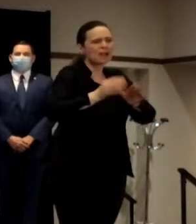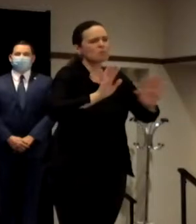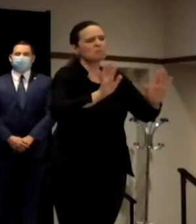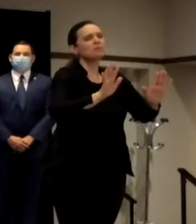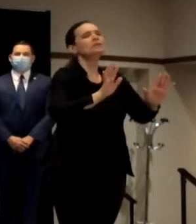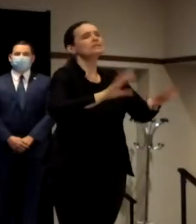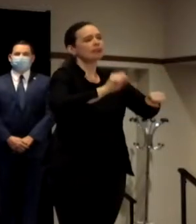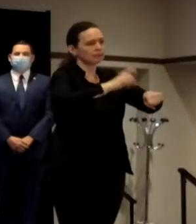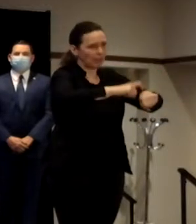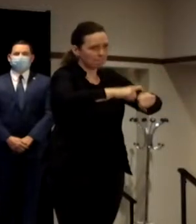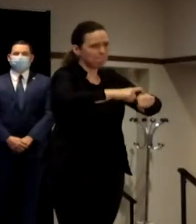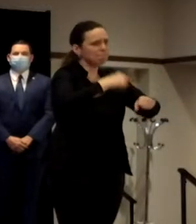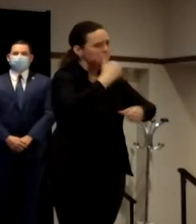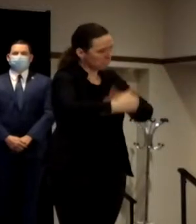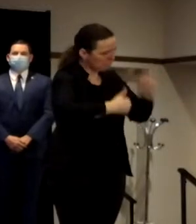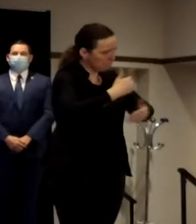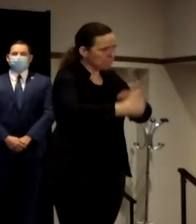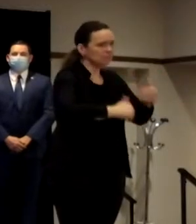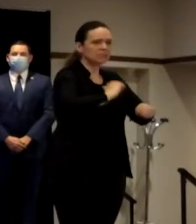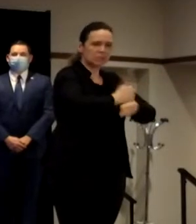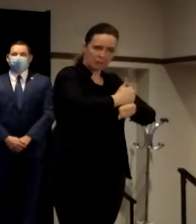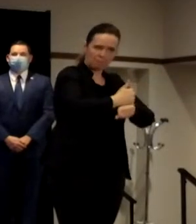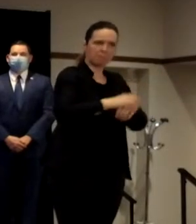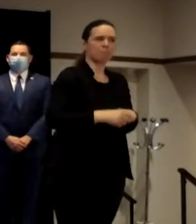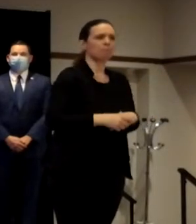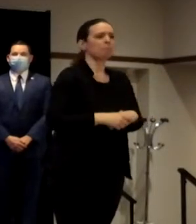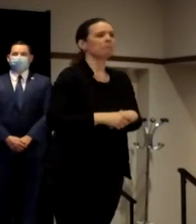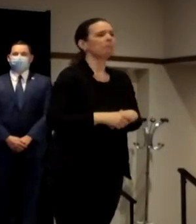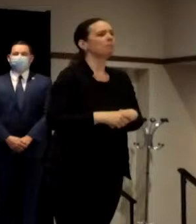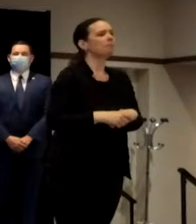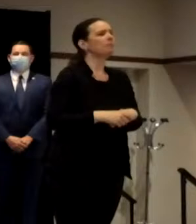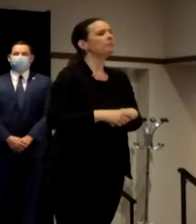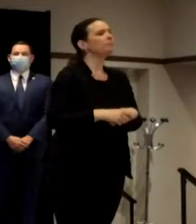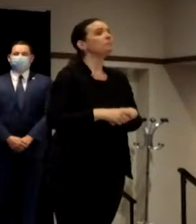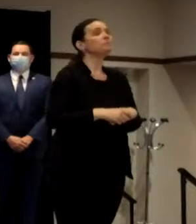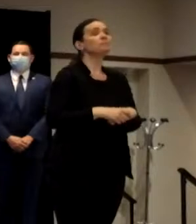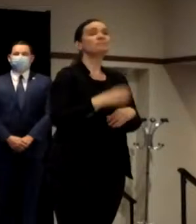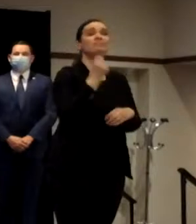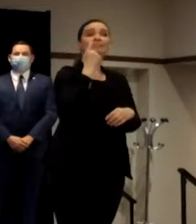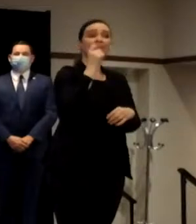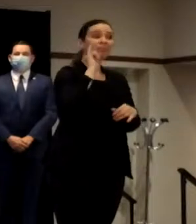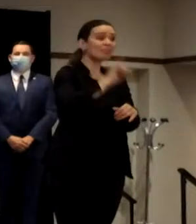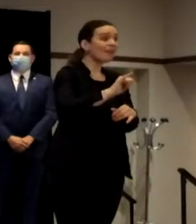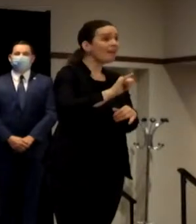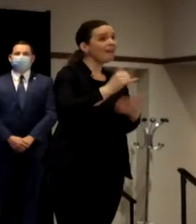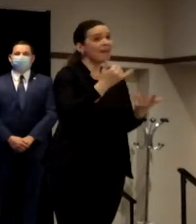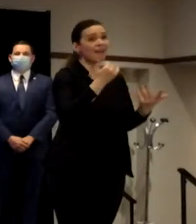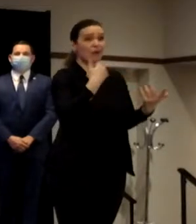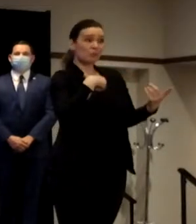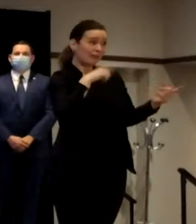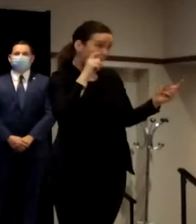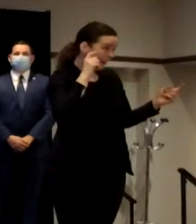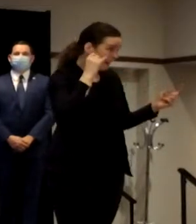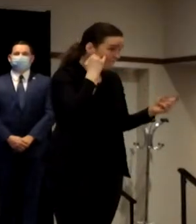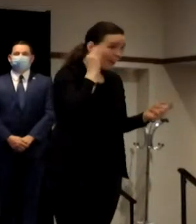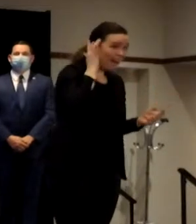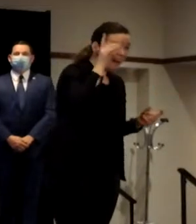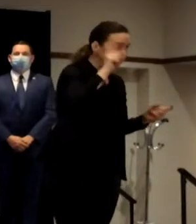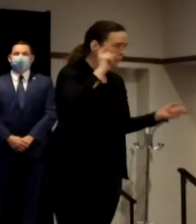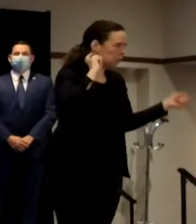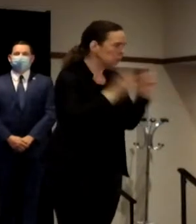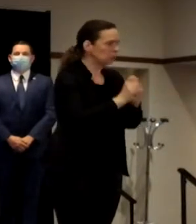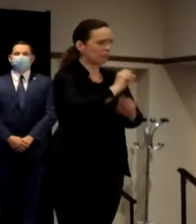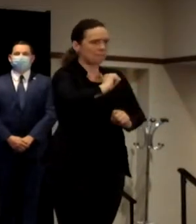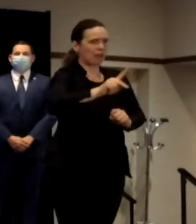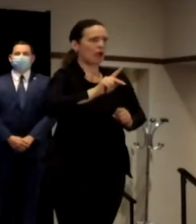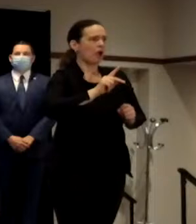Because it's a choice and option for remote learning, we always should be given to the parents. If the parents don't feel comfortable, they should be able to